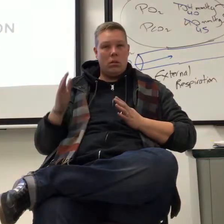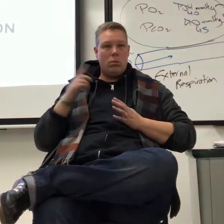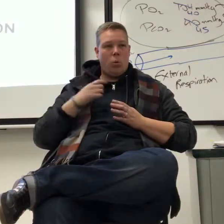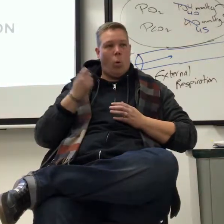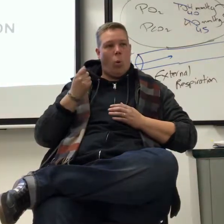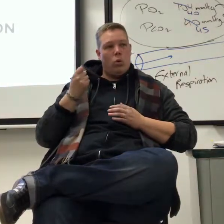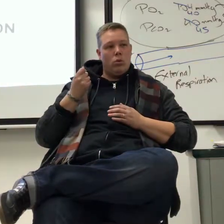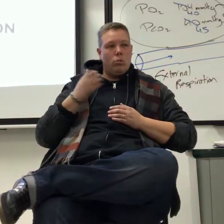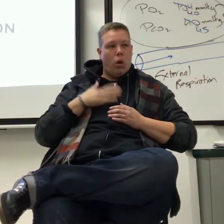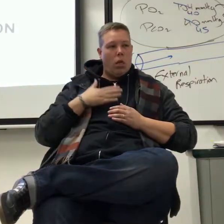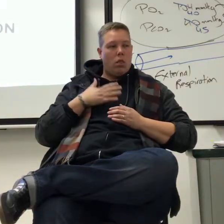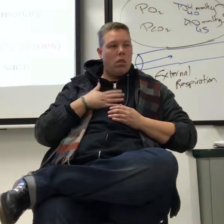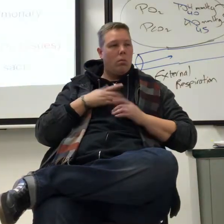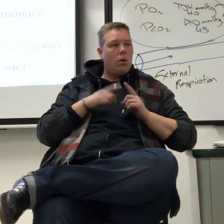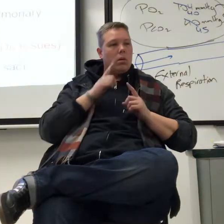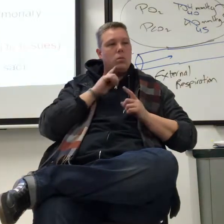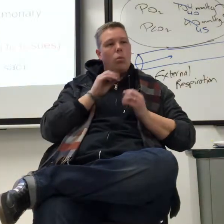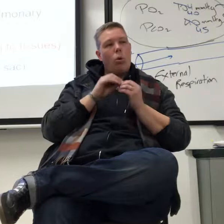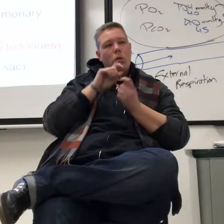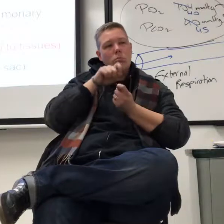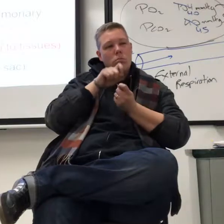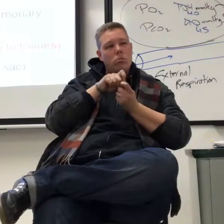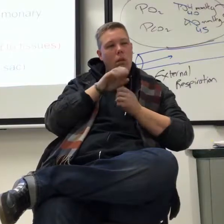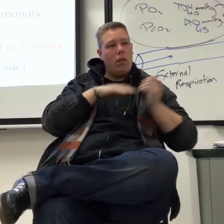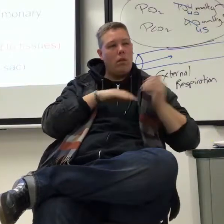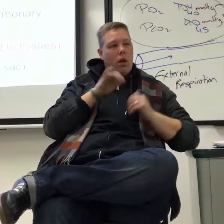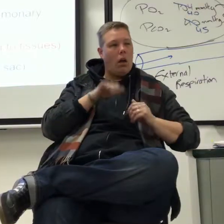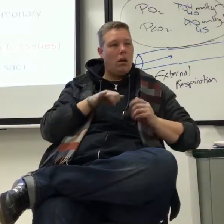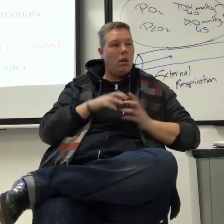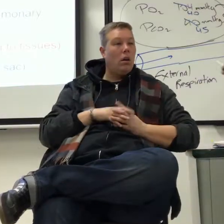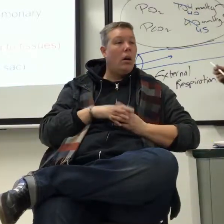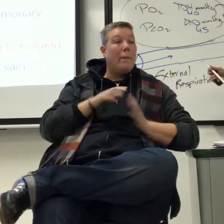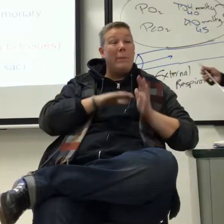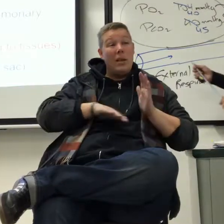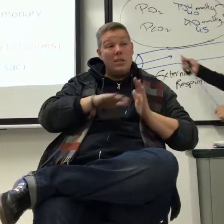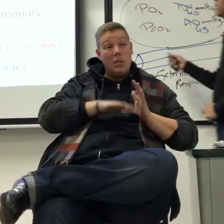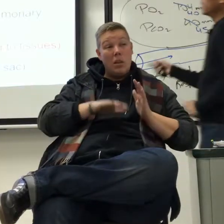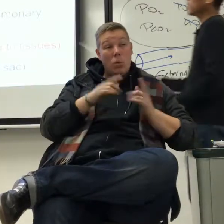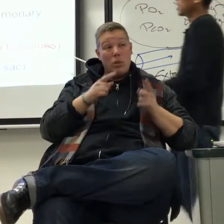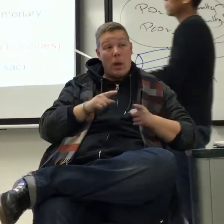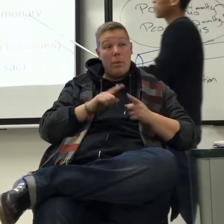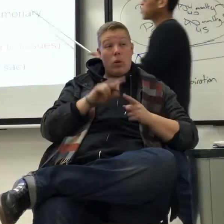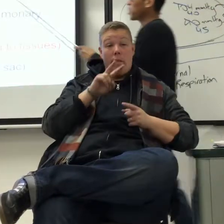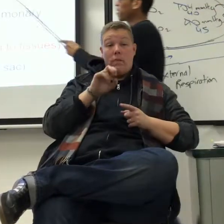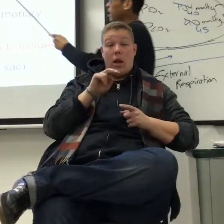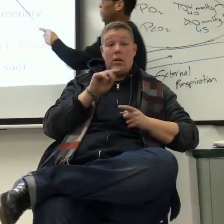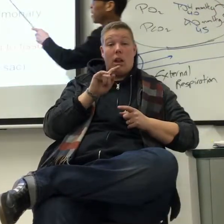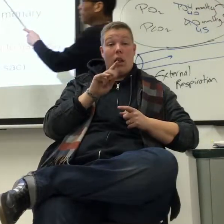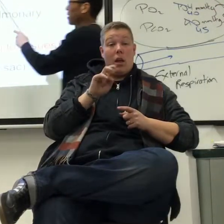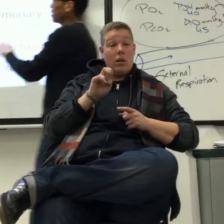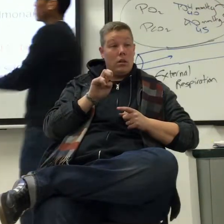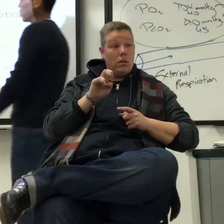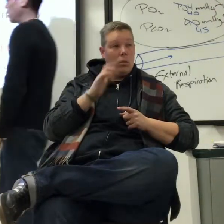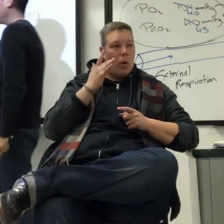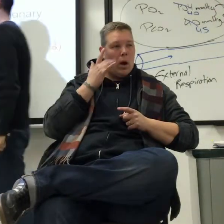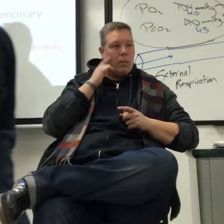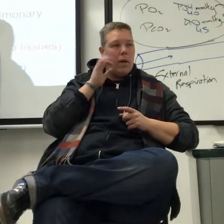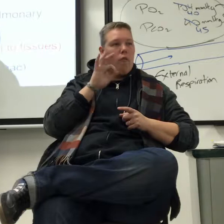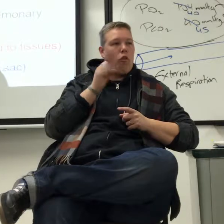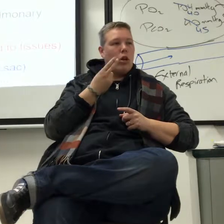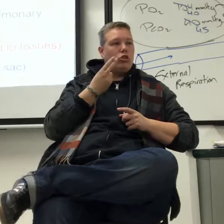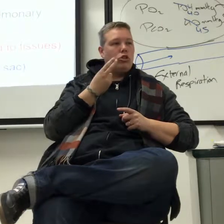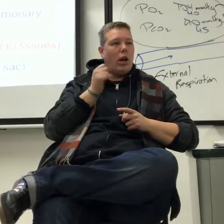tuned than that. The basic idea here is, think about it. You ventilate to keep fresh air coming in.